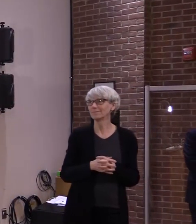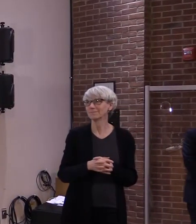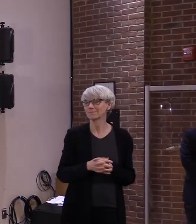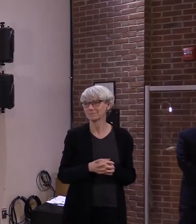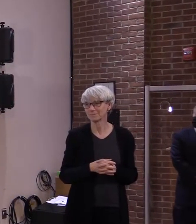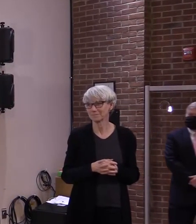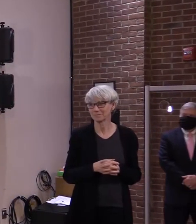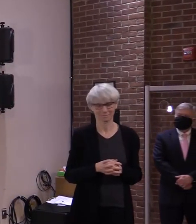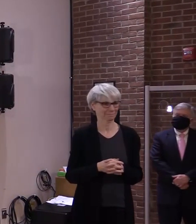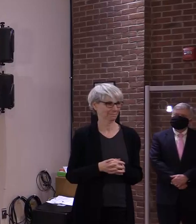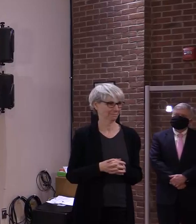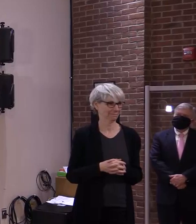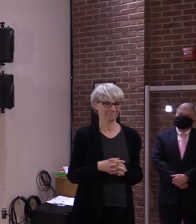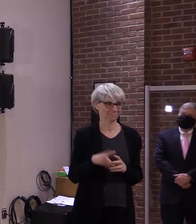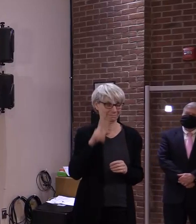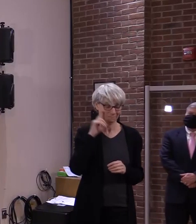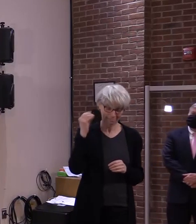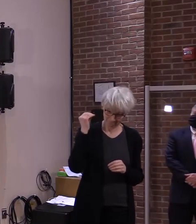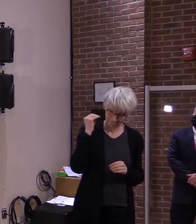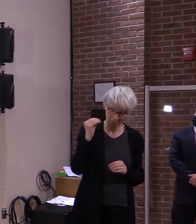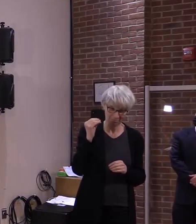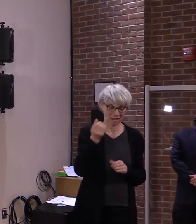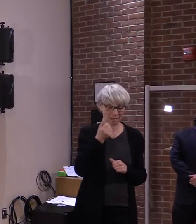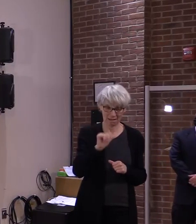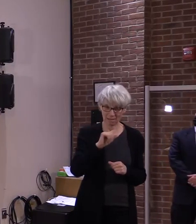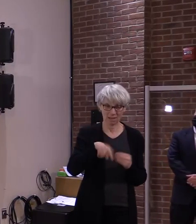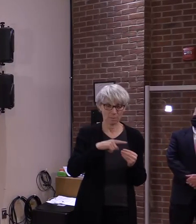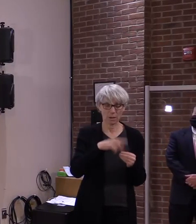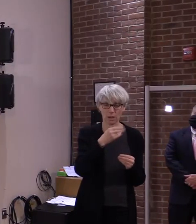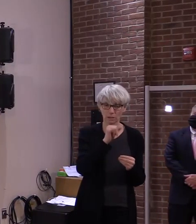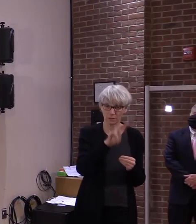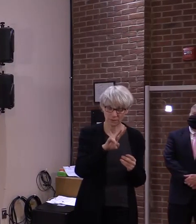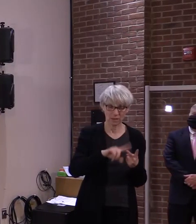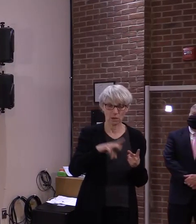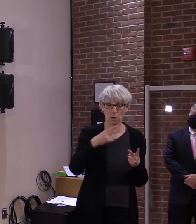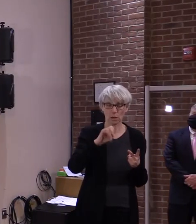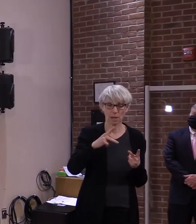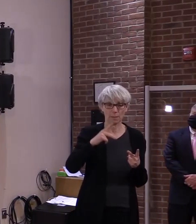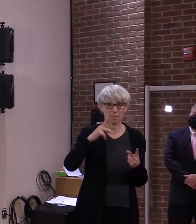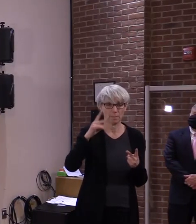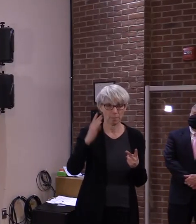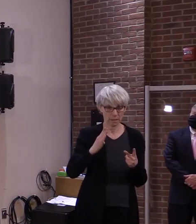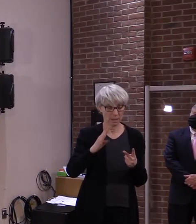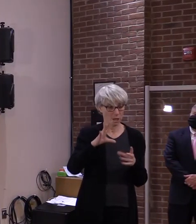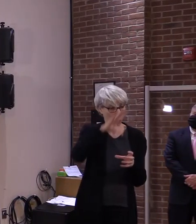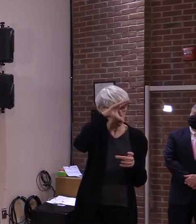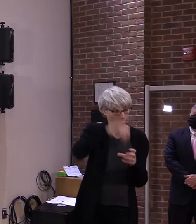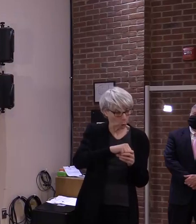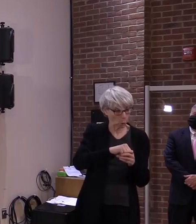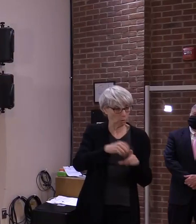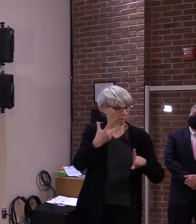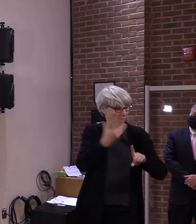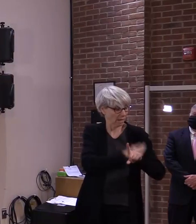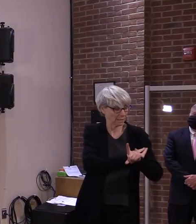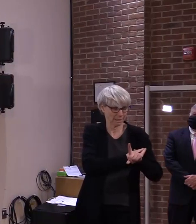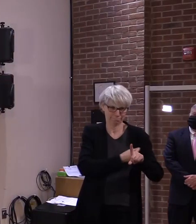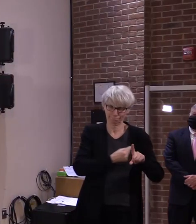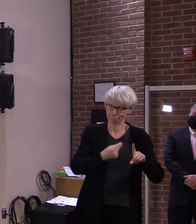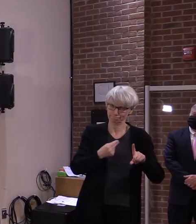I have no awareness of there being either of those as part of the vaccine. We can look into this further. It's nothing I've ever